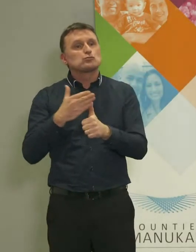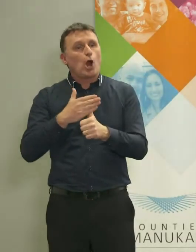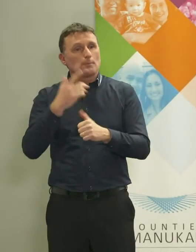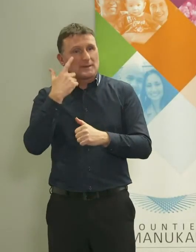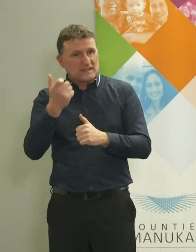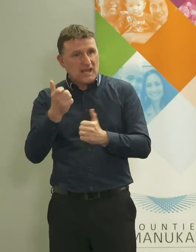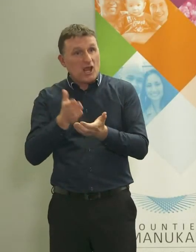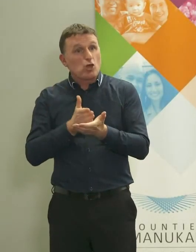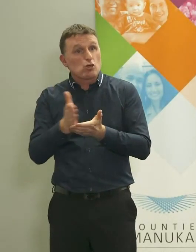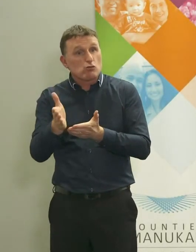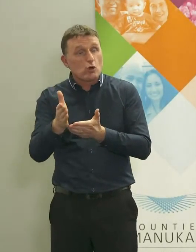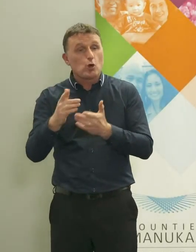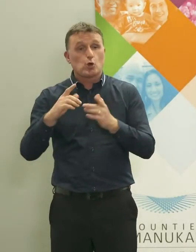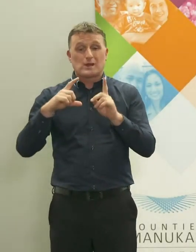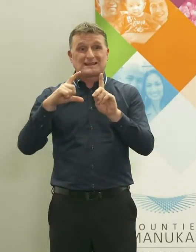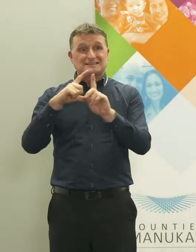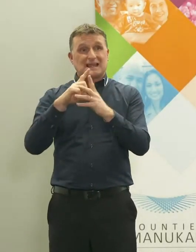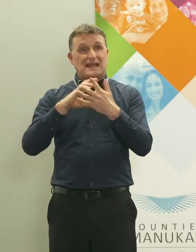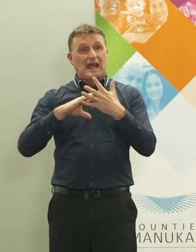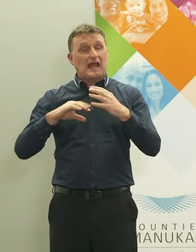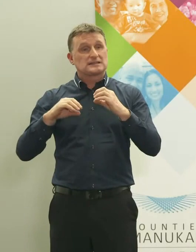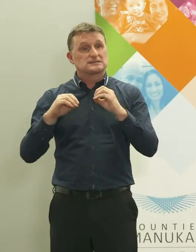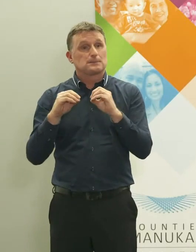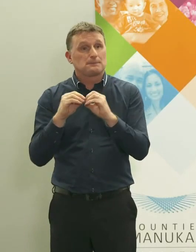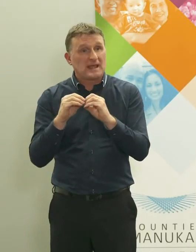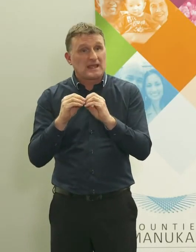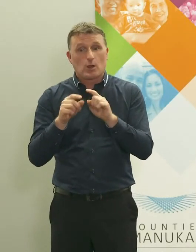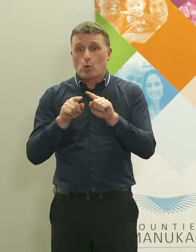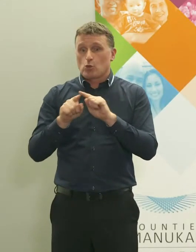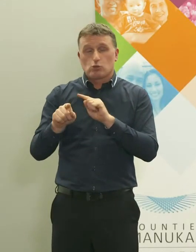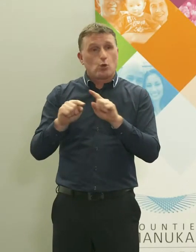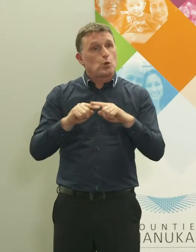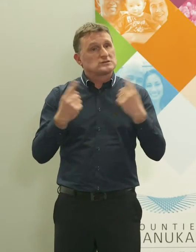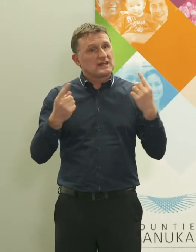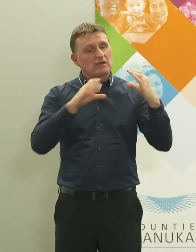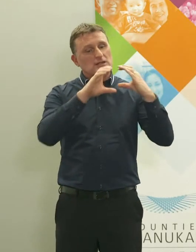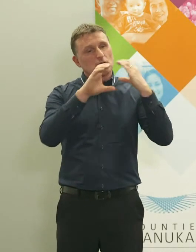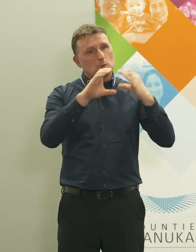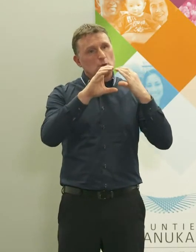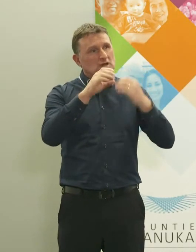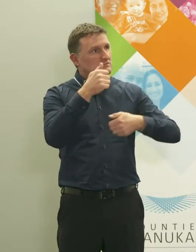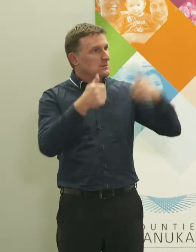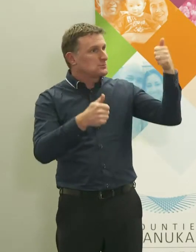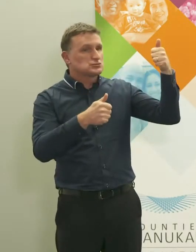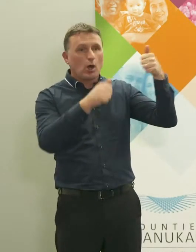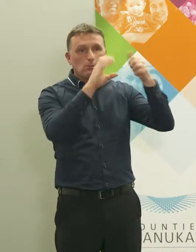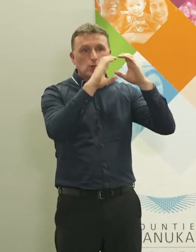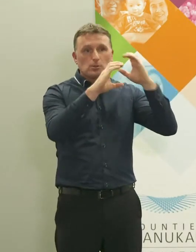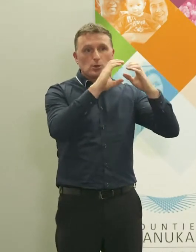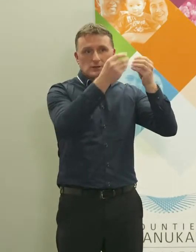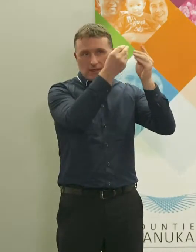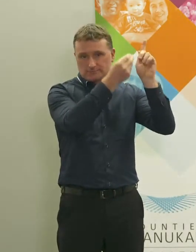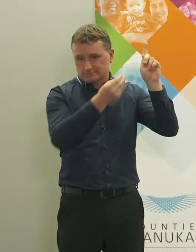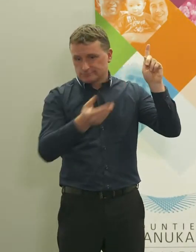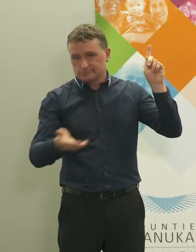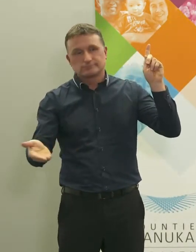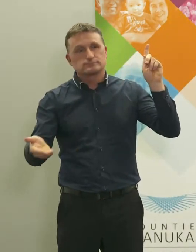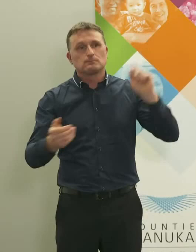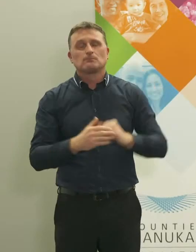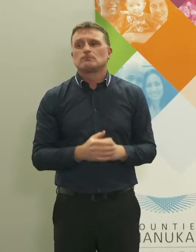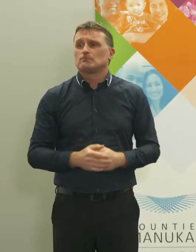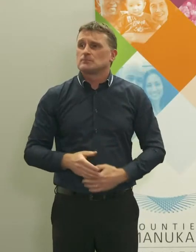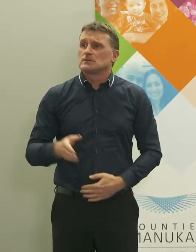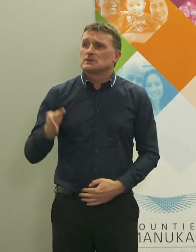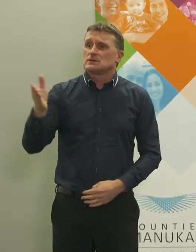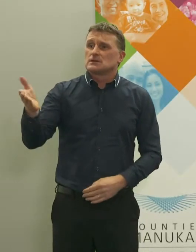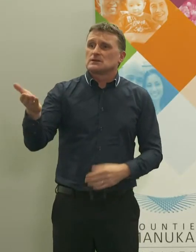DHBs, through established communication mechanisms. And in terms of FTEs, what are us FTEs